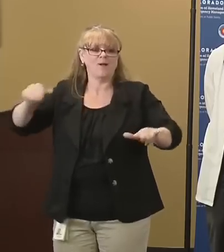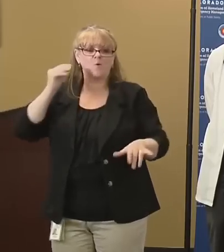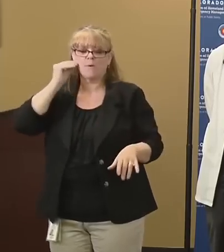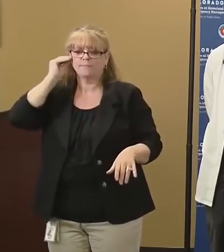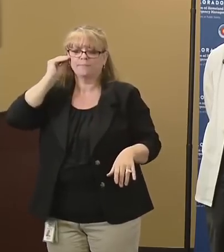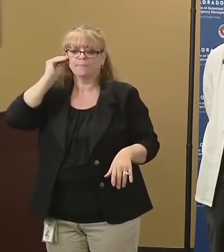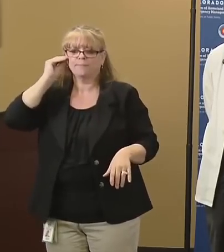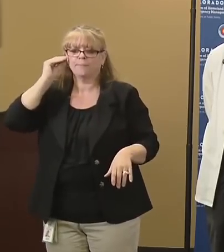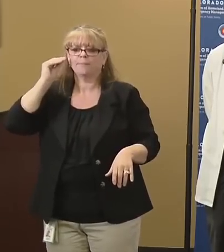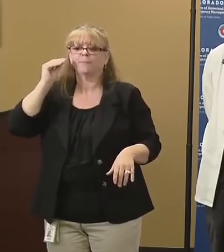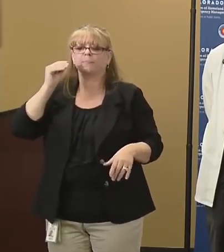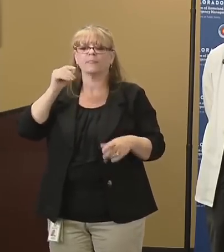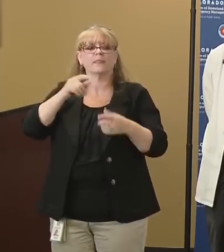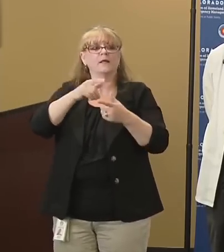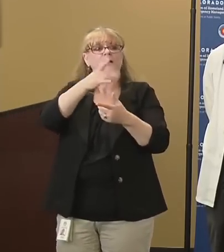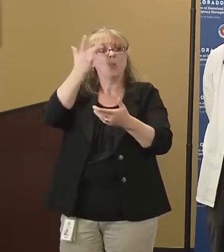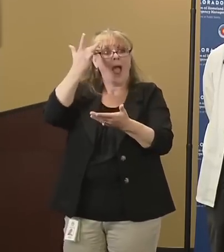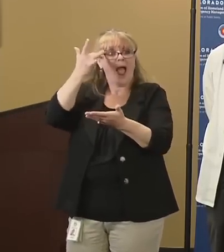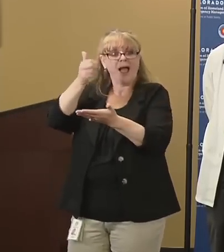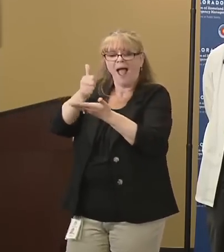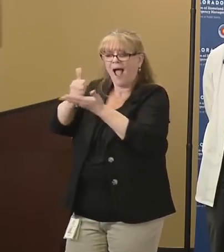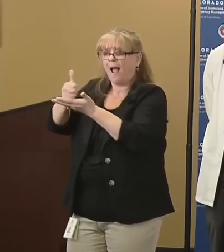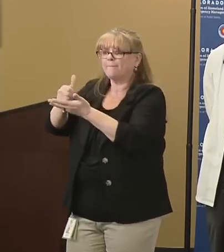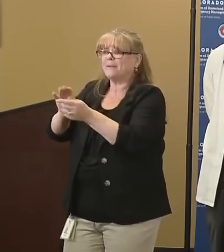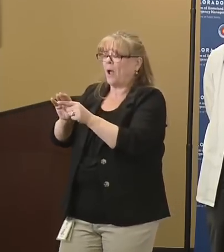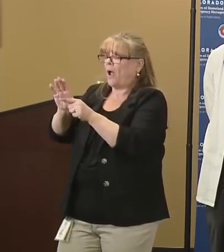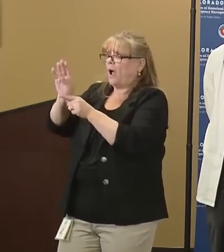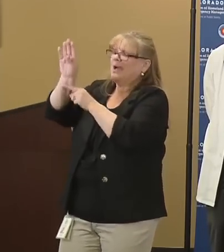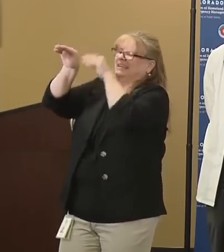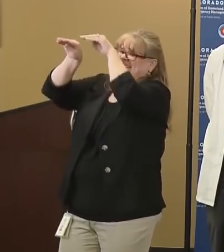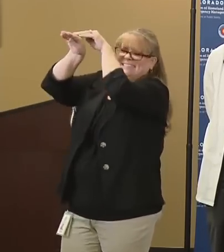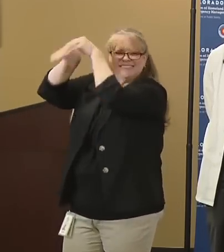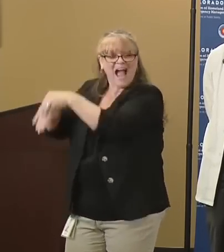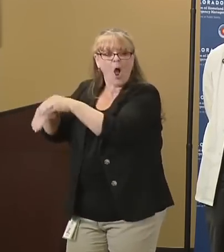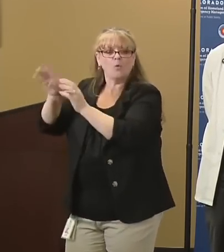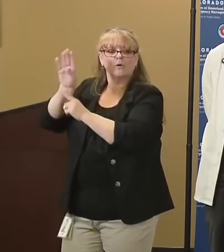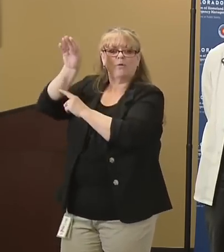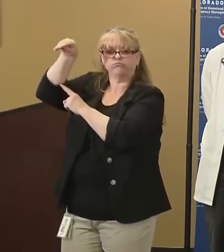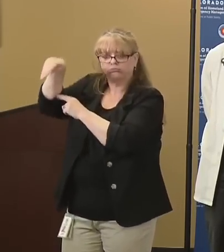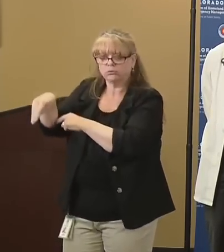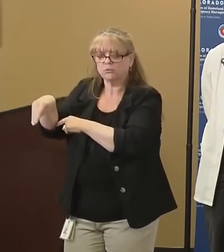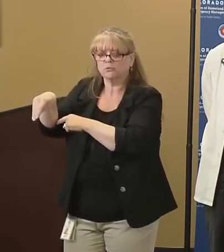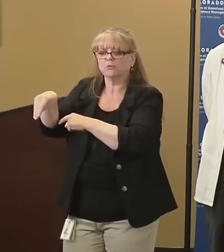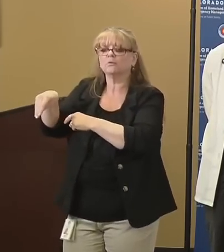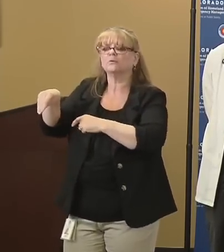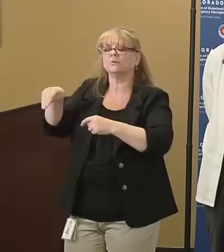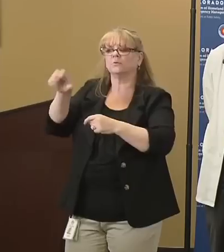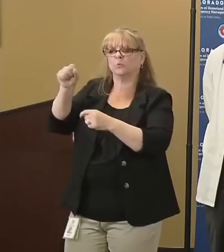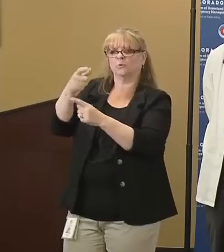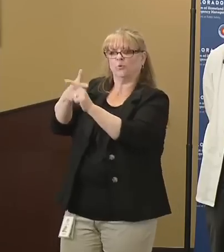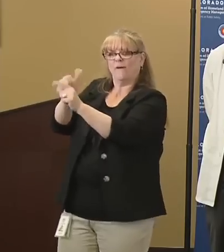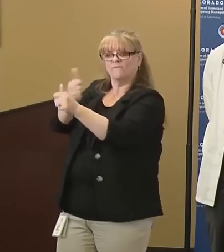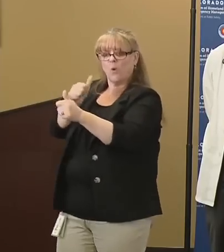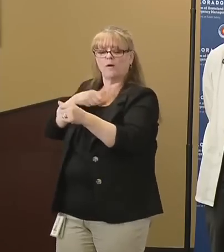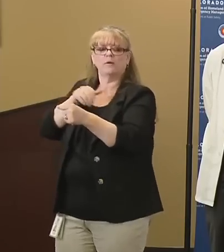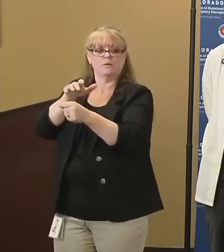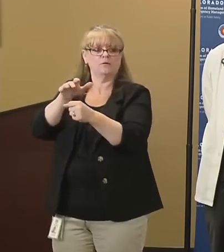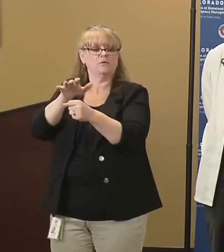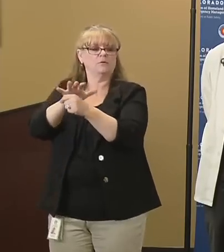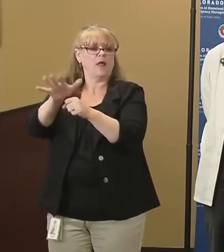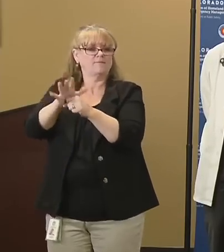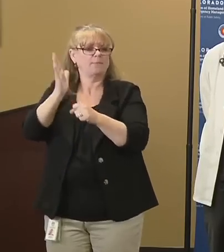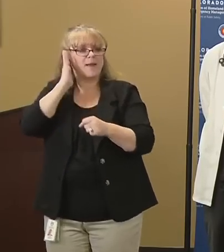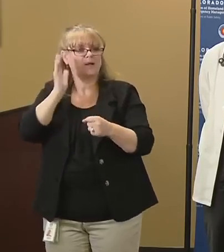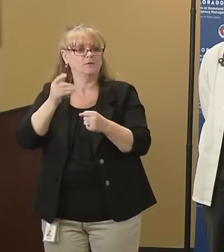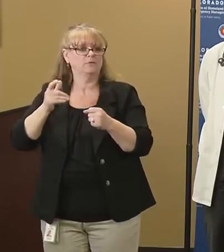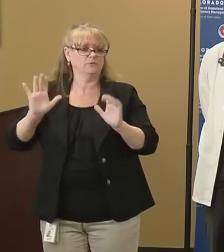squash the spread of the virus and slow it enough to have the beds that we need to build and the ventilators that we need to have to save lives. And so while we have some indicators of